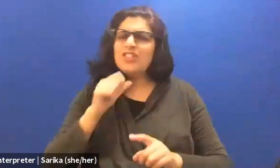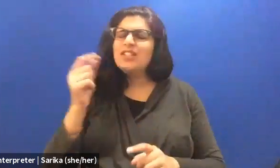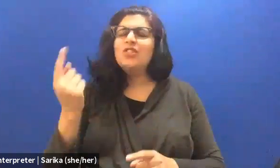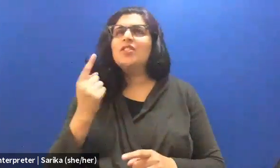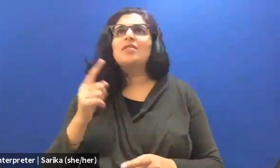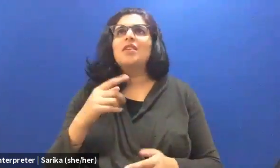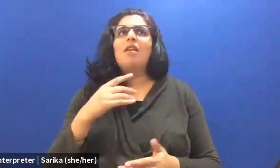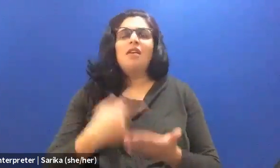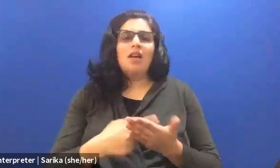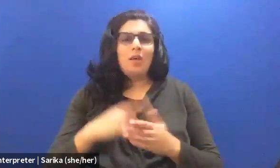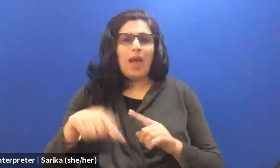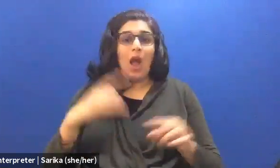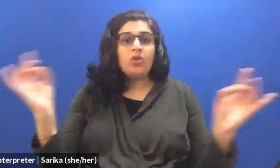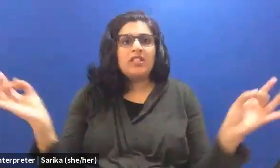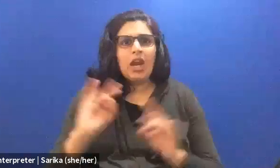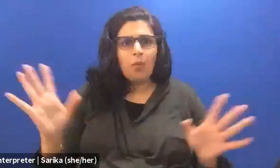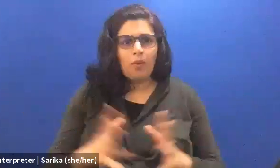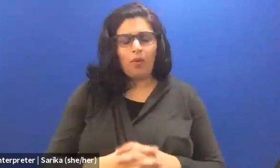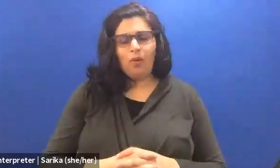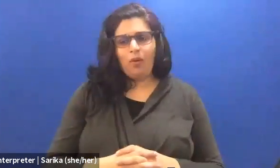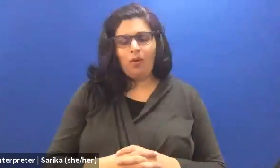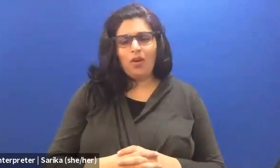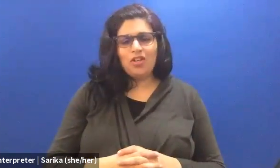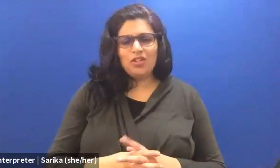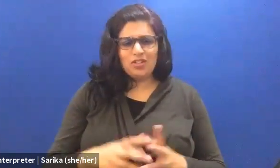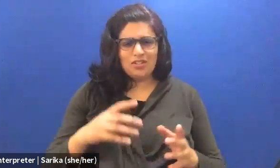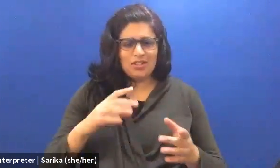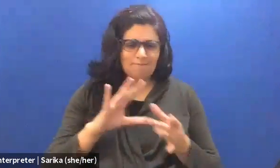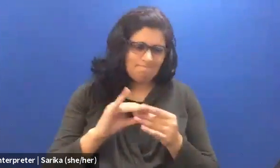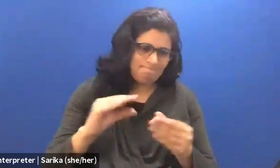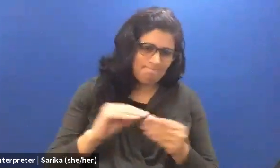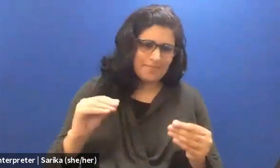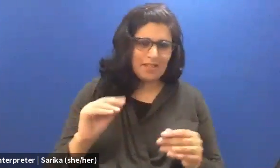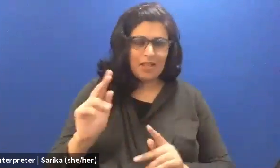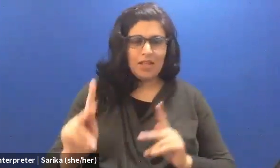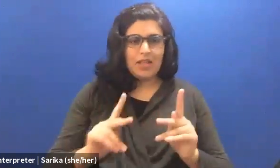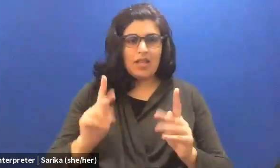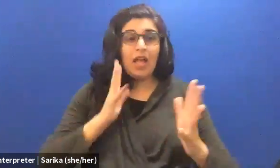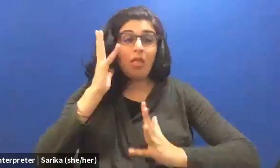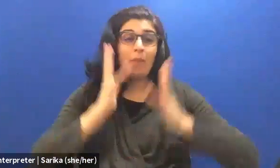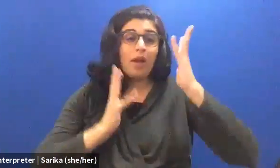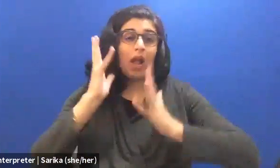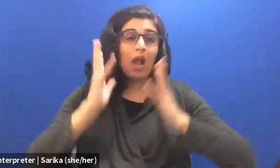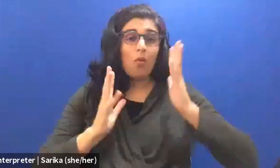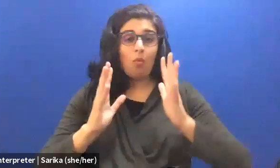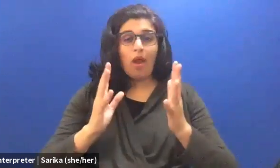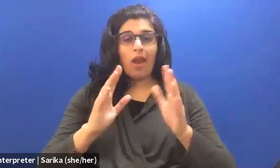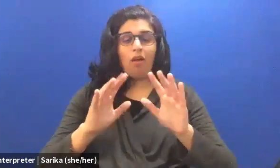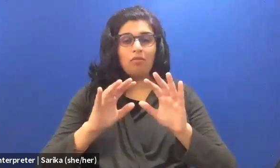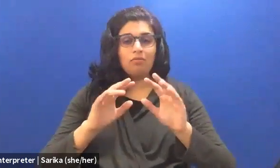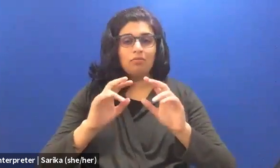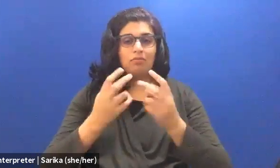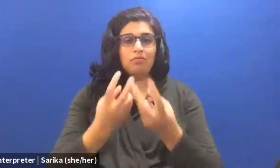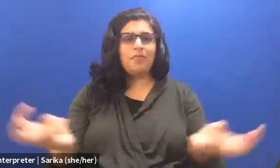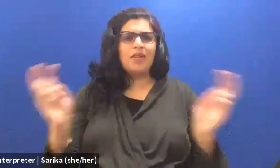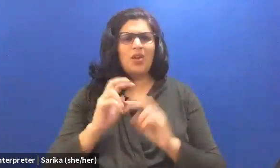about how terrible it was. She talked about this kind of thing, like people in the powwow circuit were saying to him,